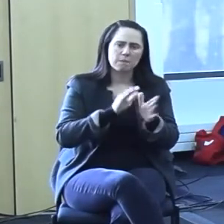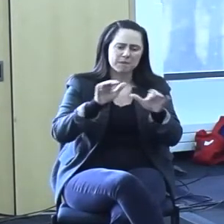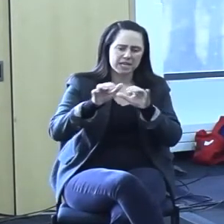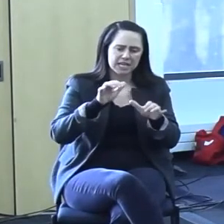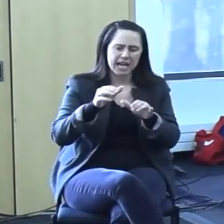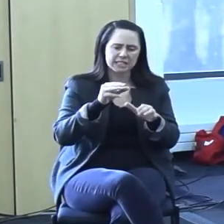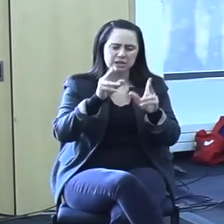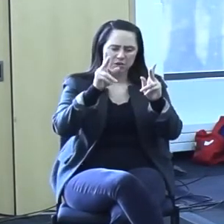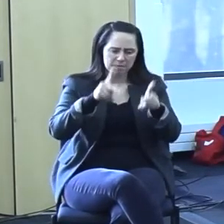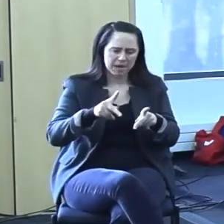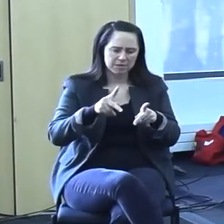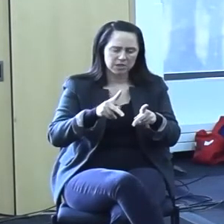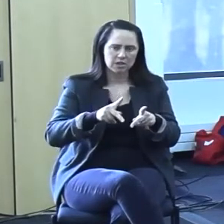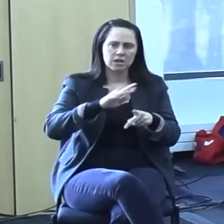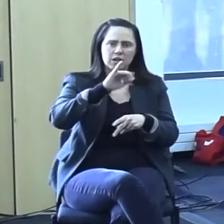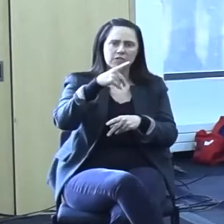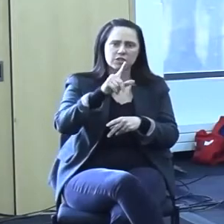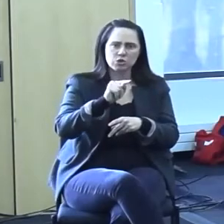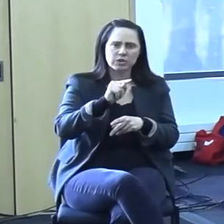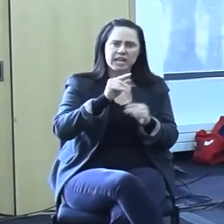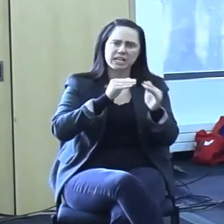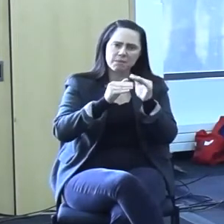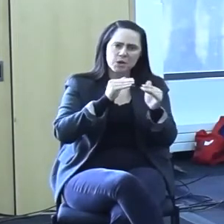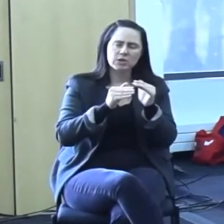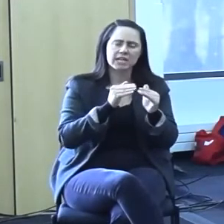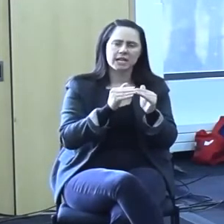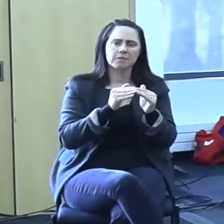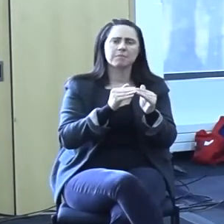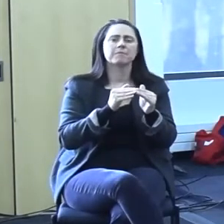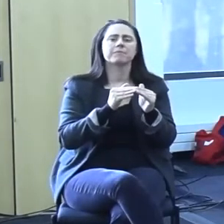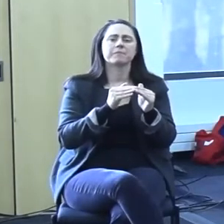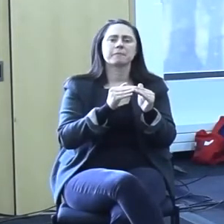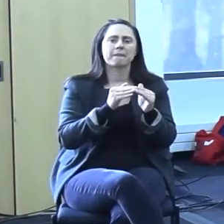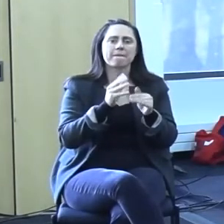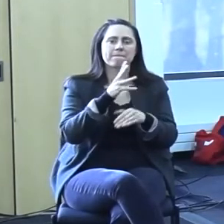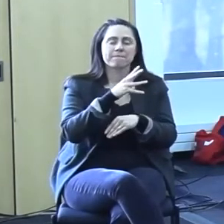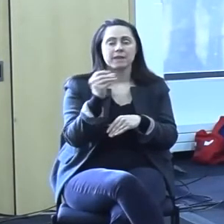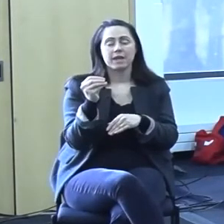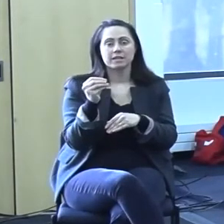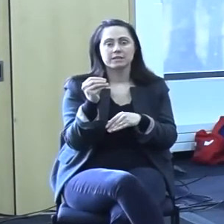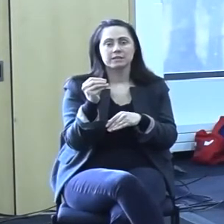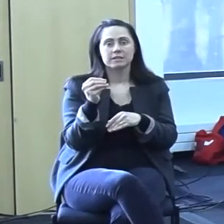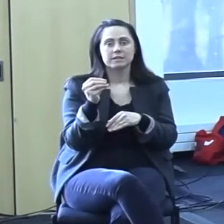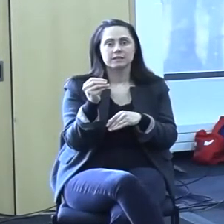member of the Joliet community. Um, and